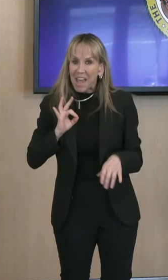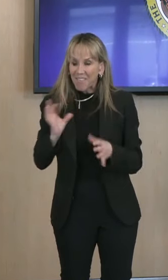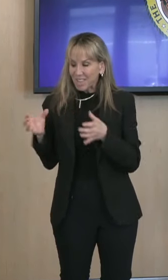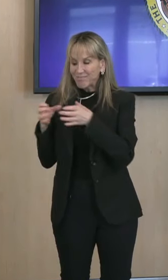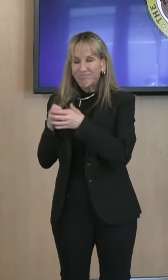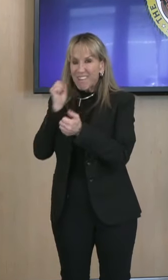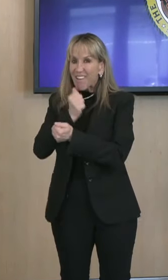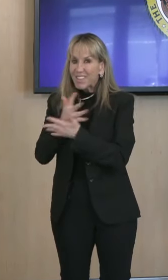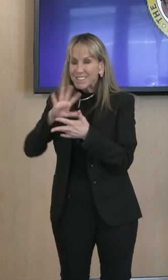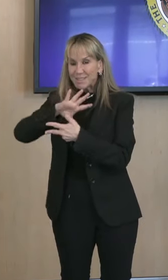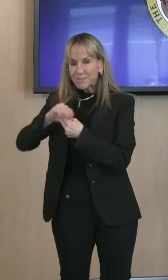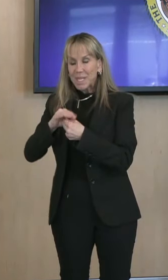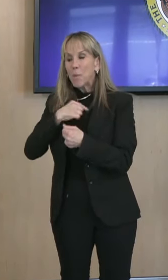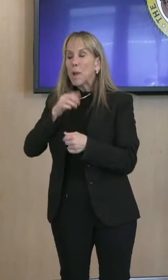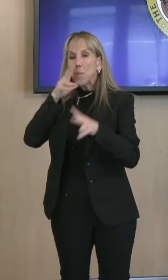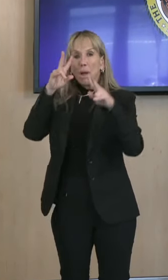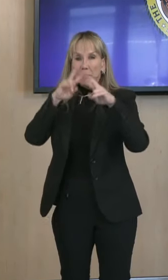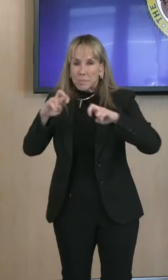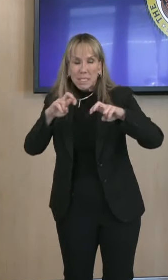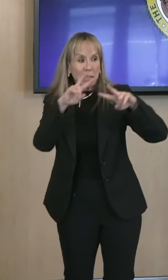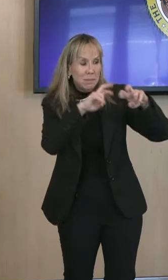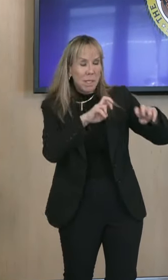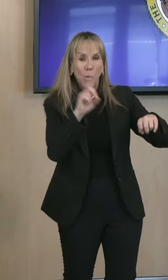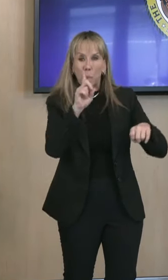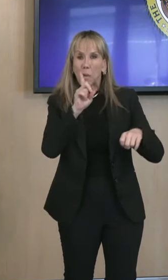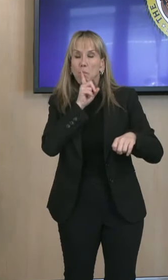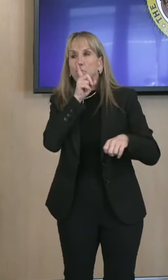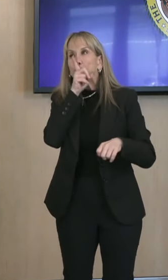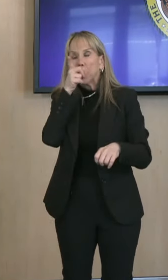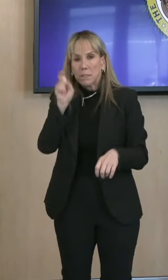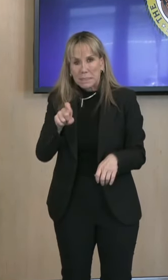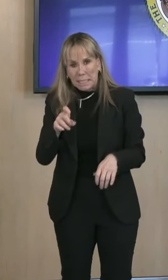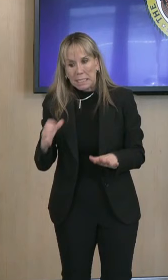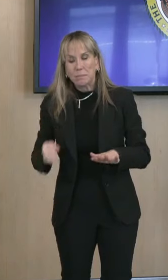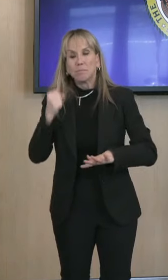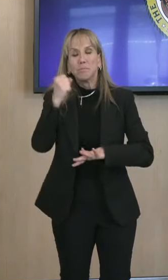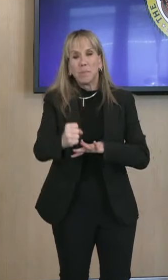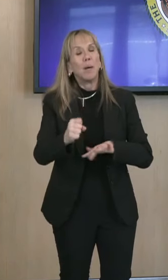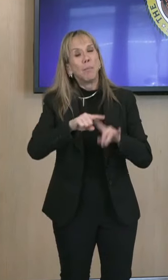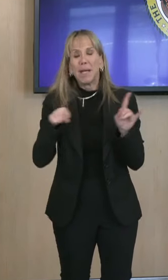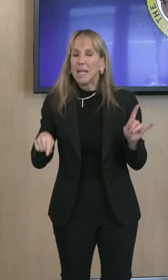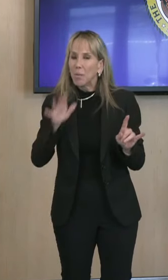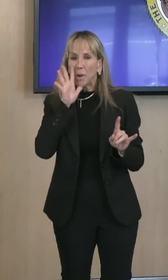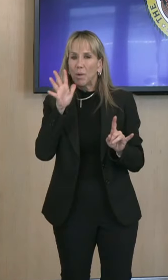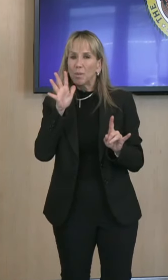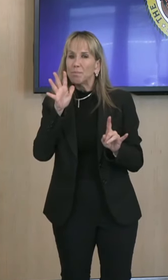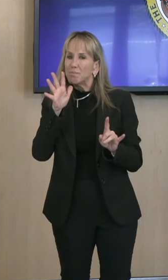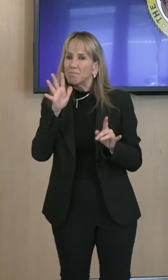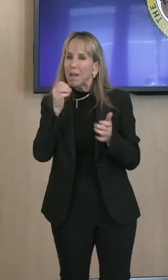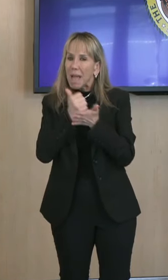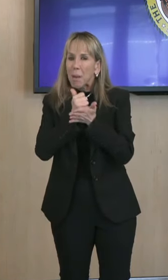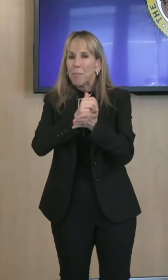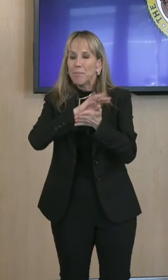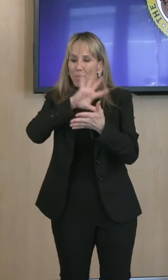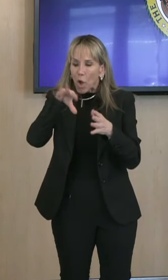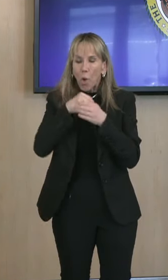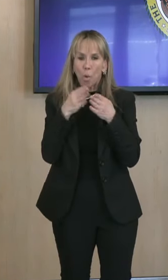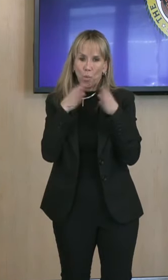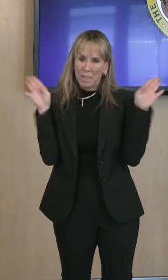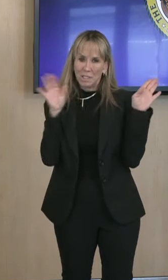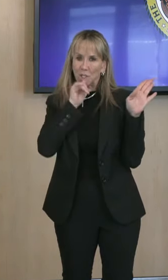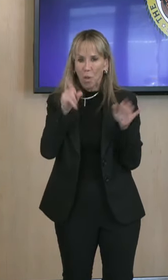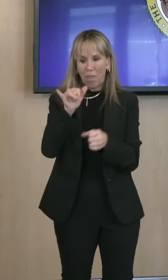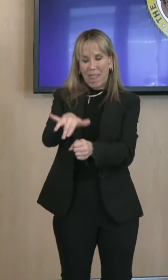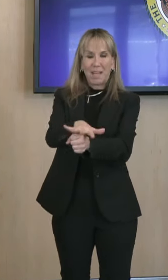assessment of the most available sites, and that too, regardless of where it's placed, will be a regional asset to serve our entire region. And so when we have potential